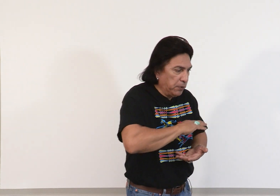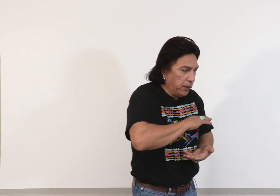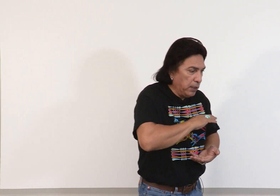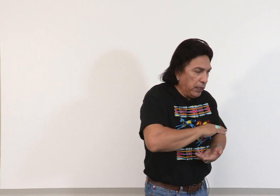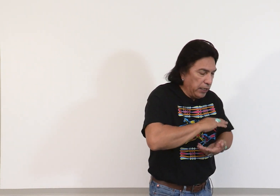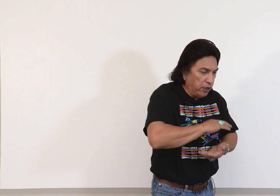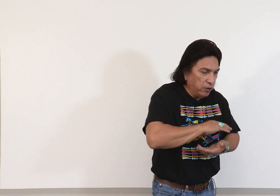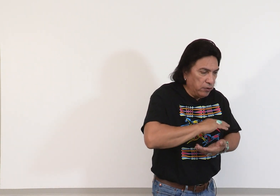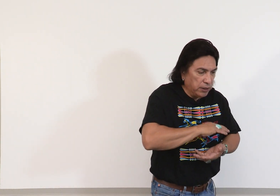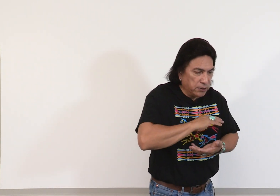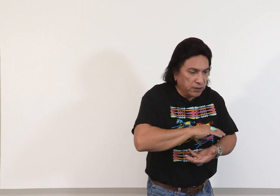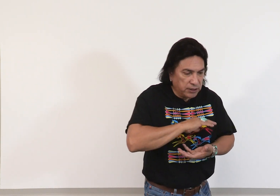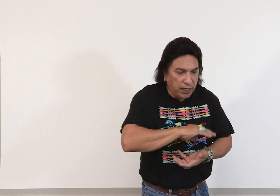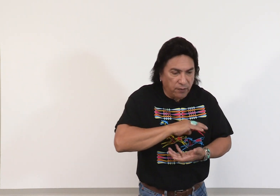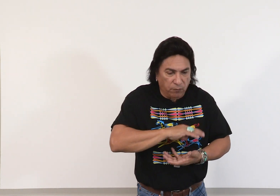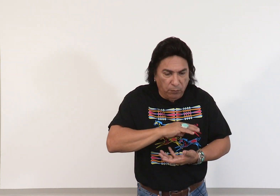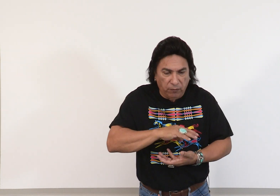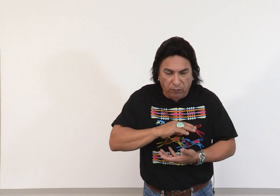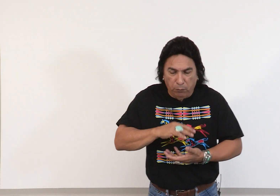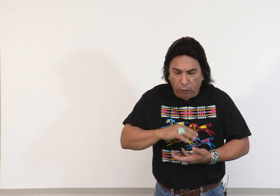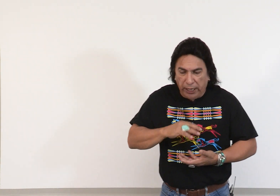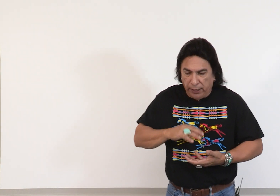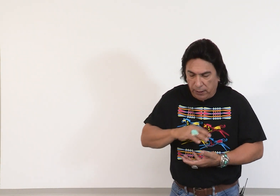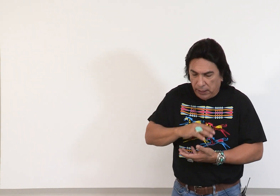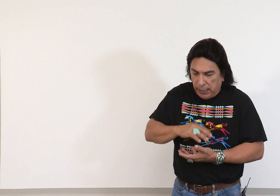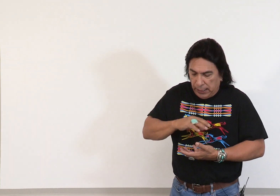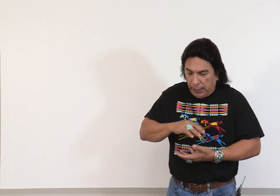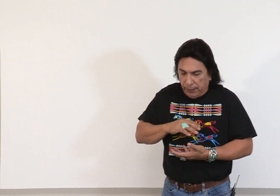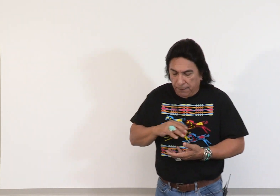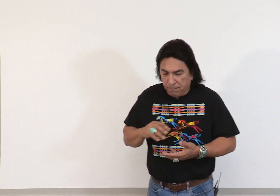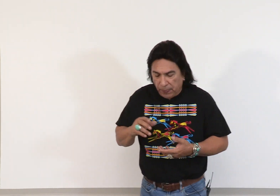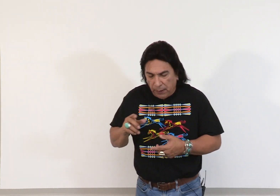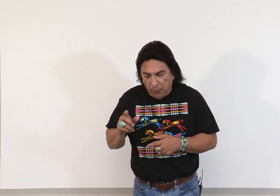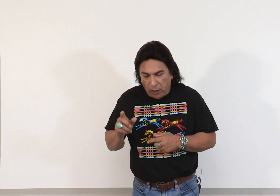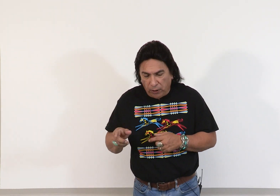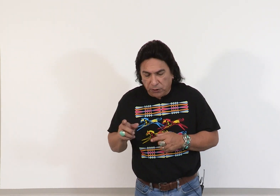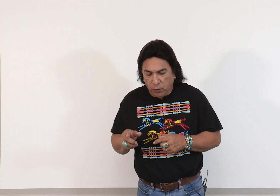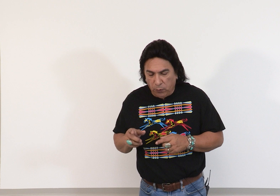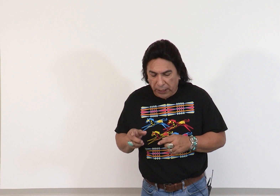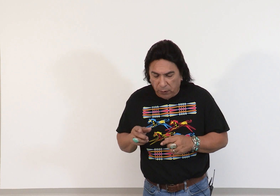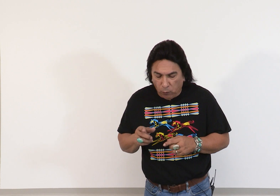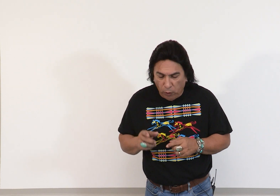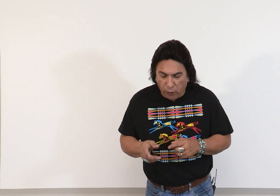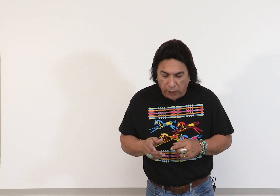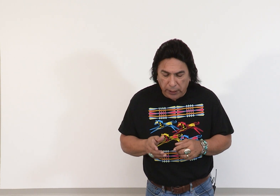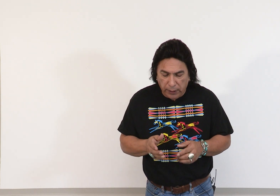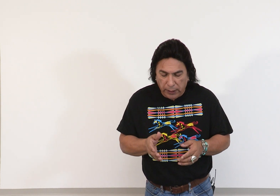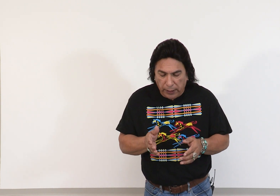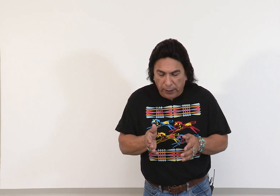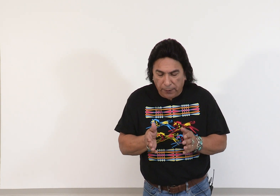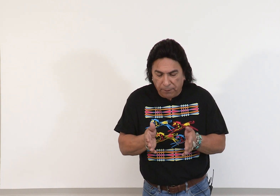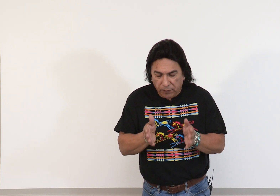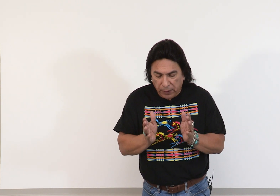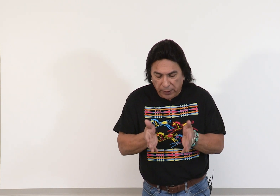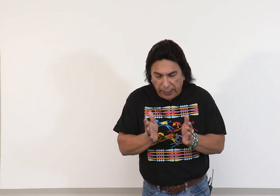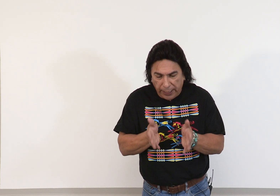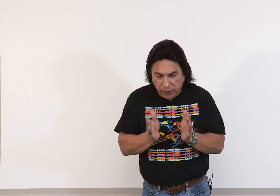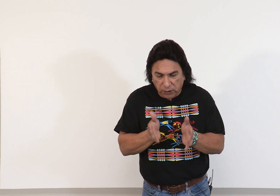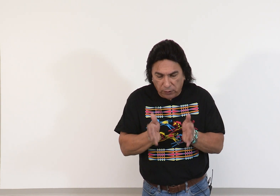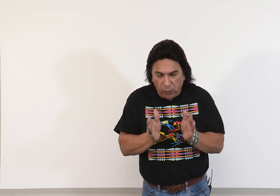something, and they'll do this sign of bread. But also in work, the hands going